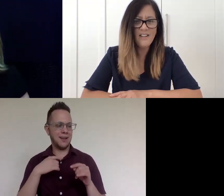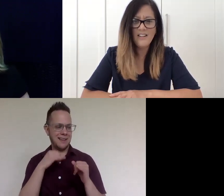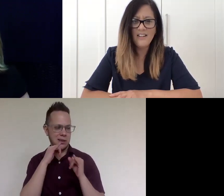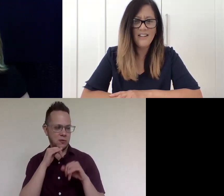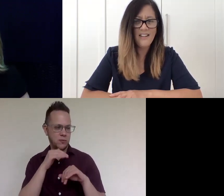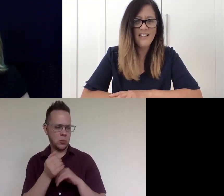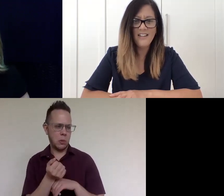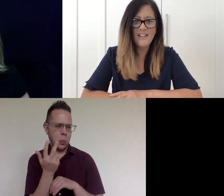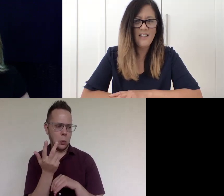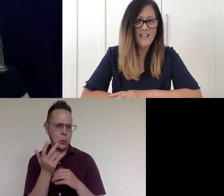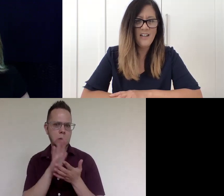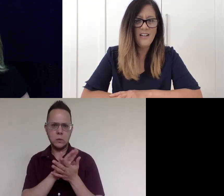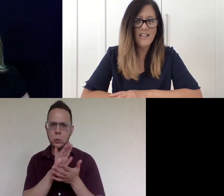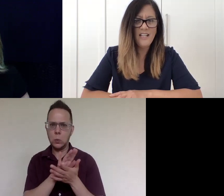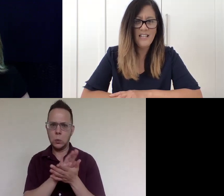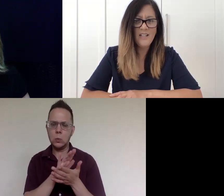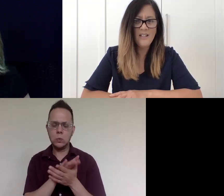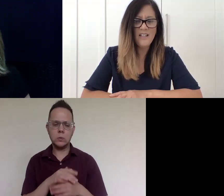And